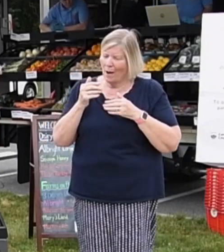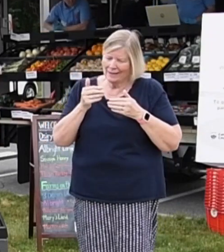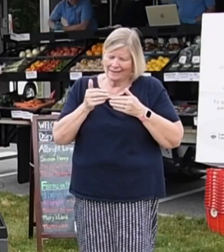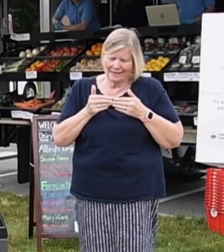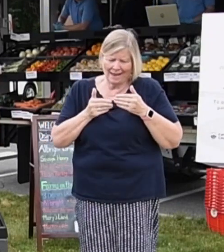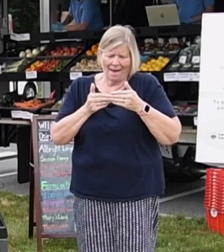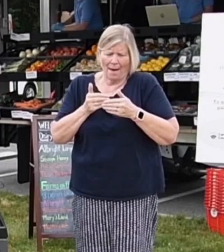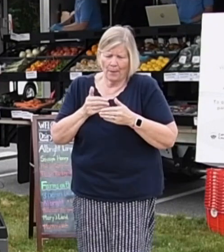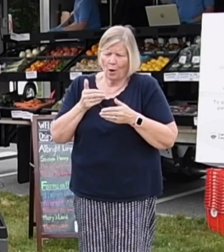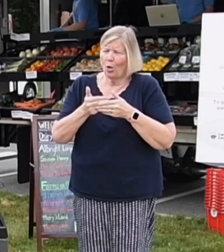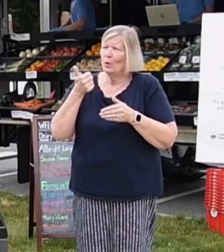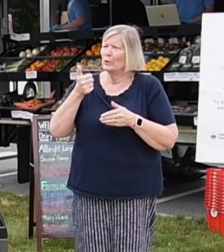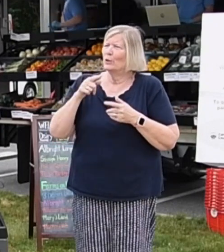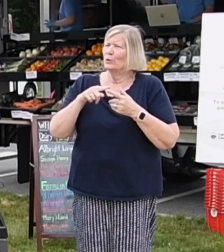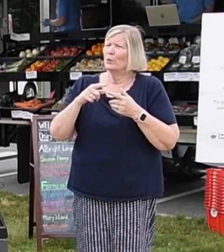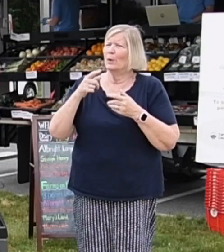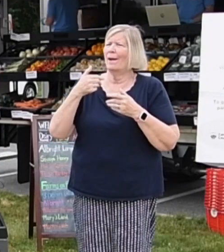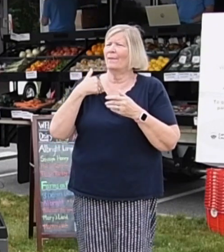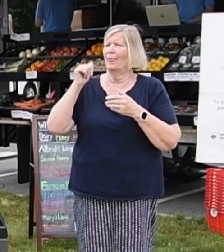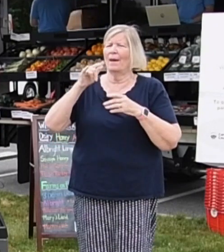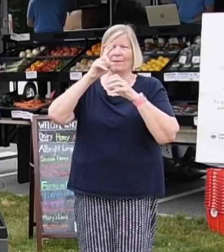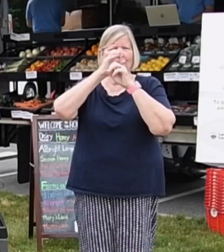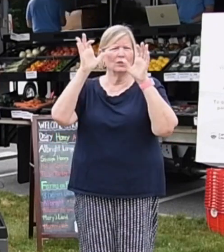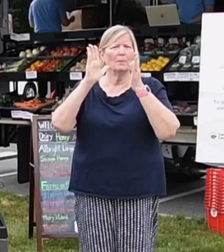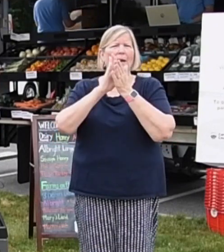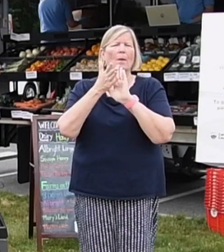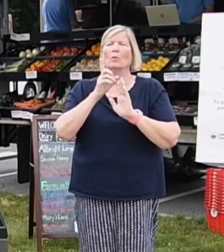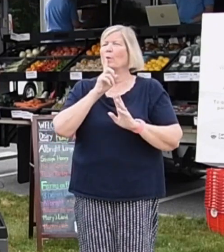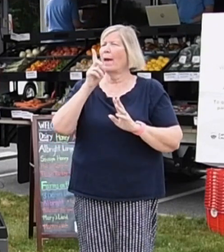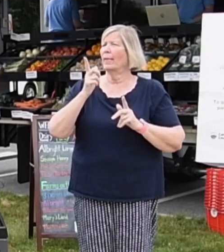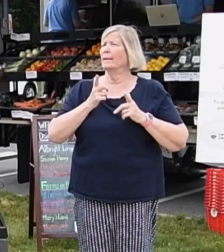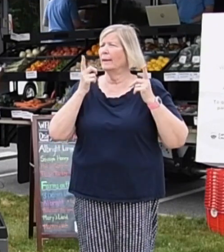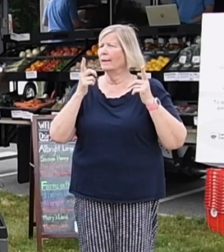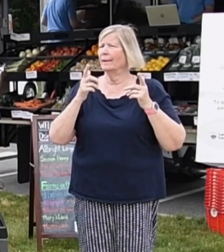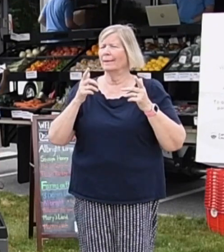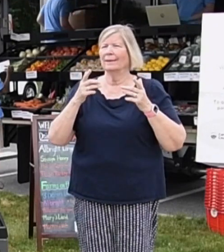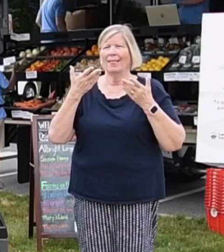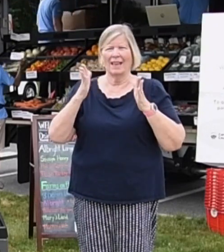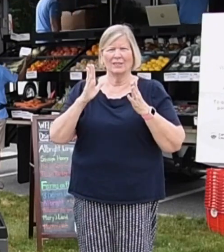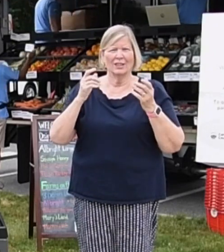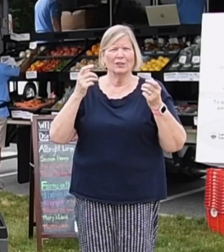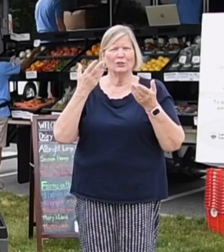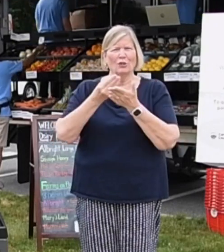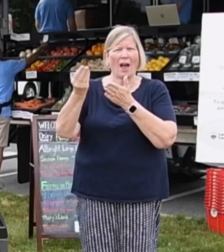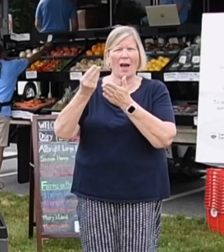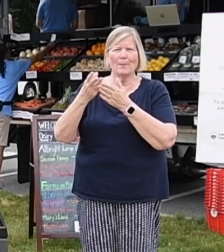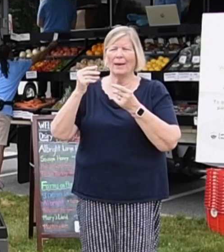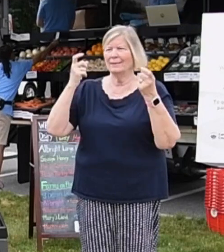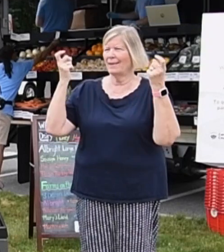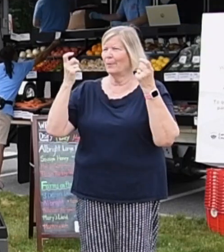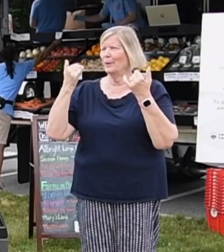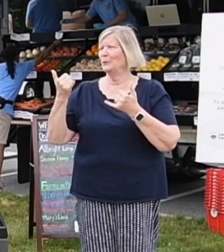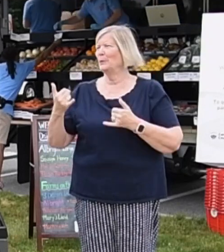to seeing that vision become a reality. And thank you all. Let's shop and celebrate today.